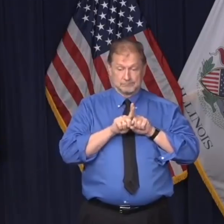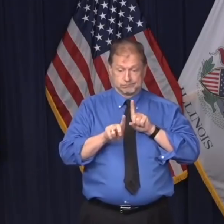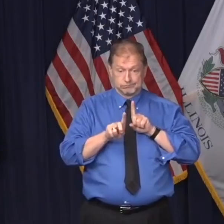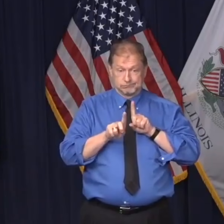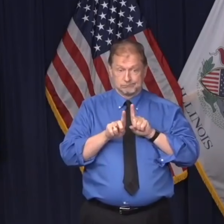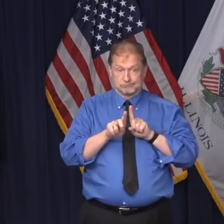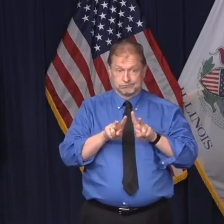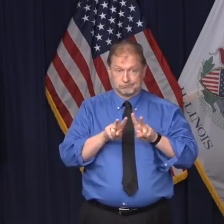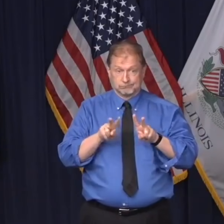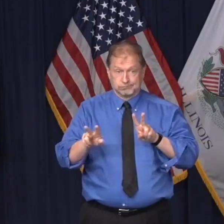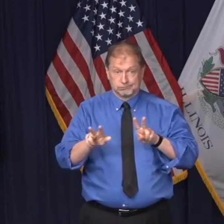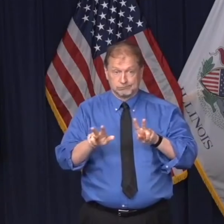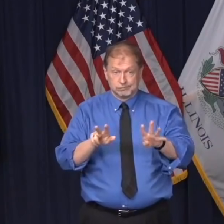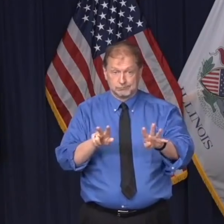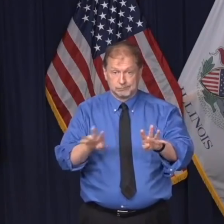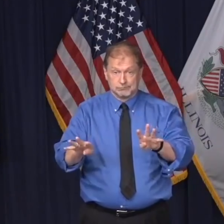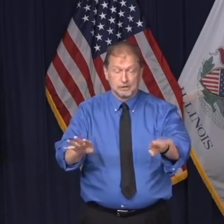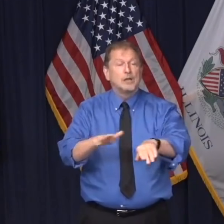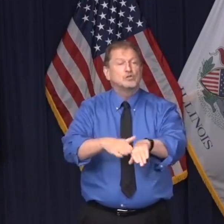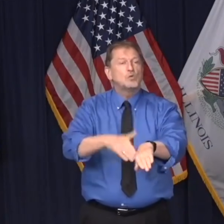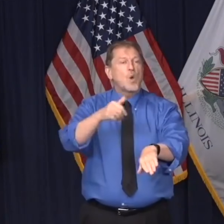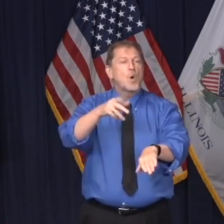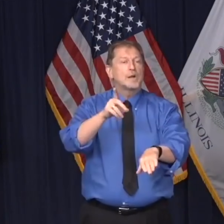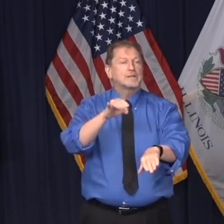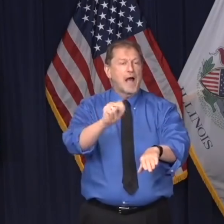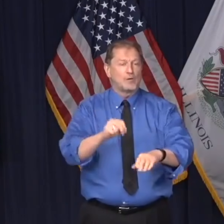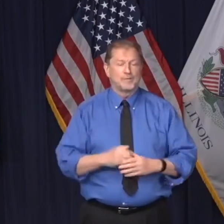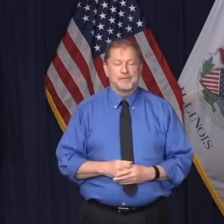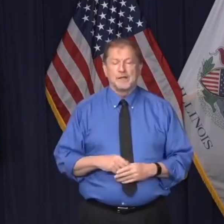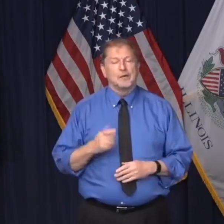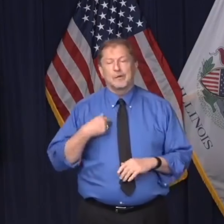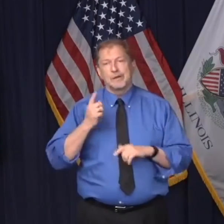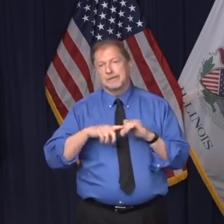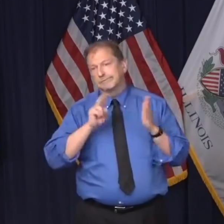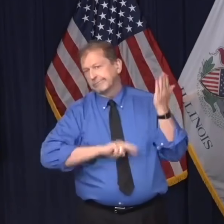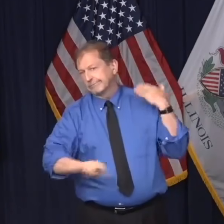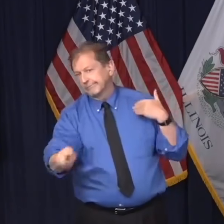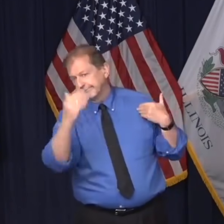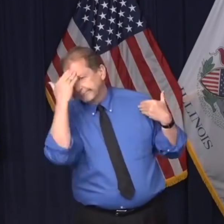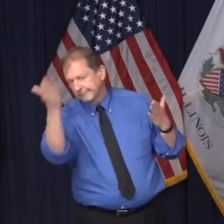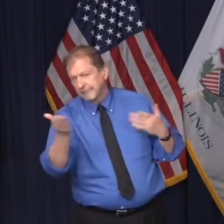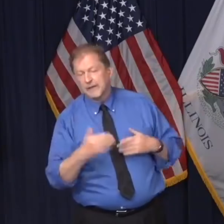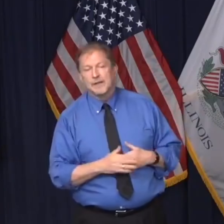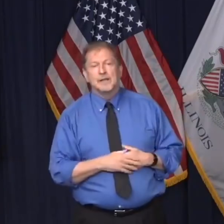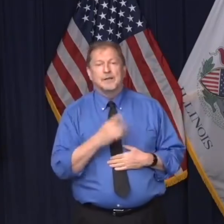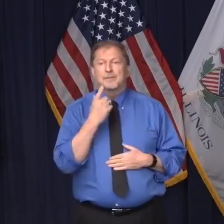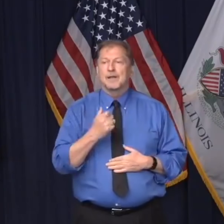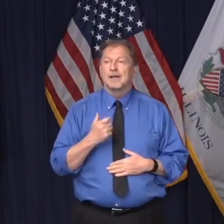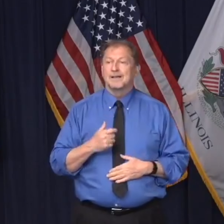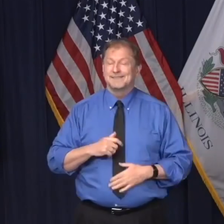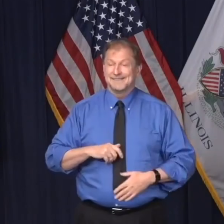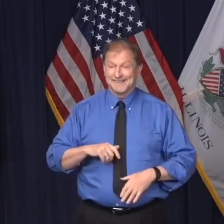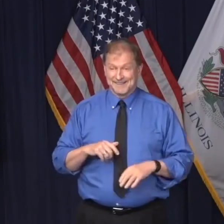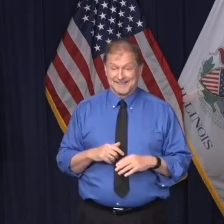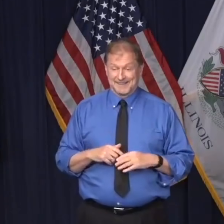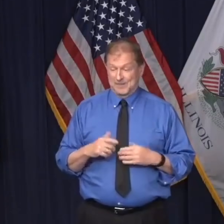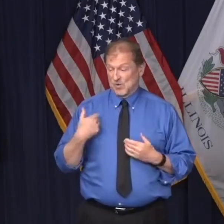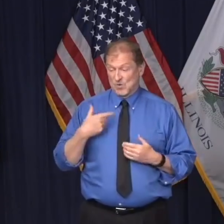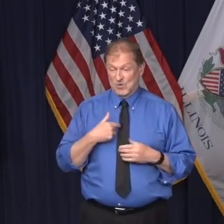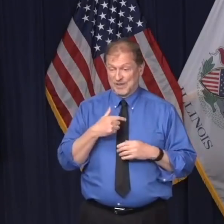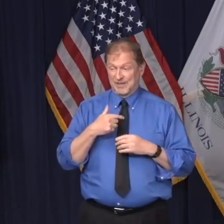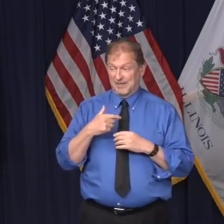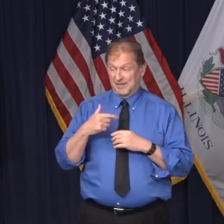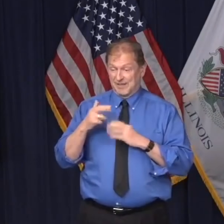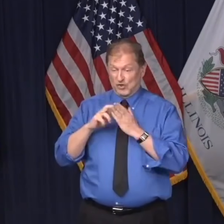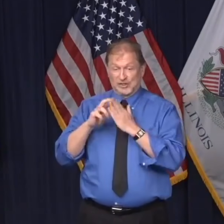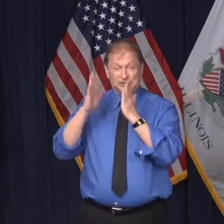things factor into the way we think, and we try not to project too far in the future, because, gosh, at this point it would be hard for anybody who's not an epidemiologist